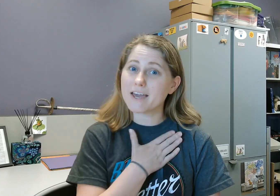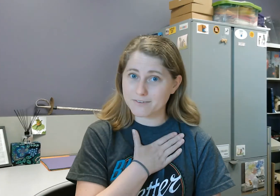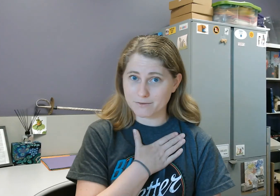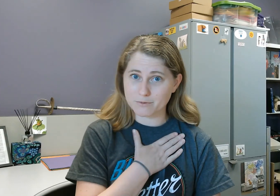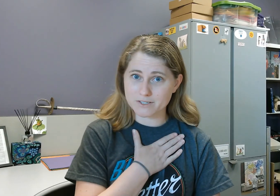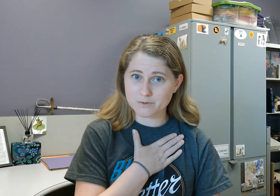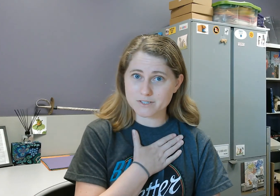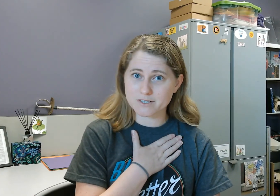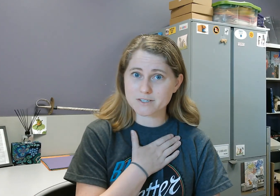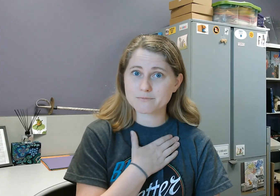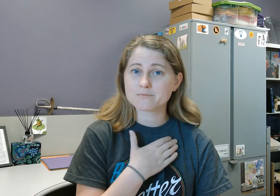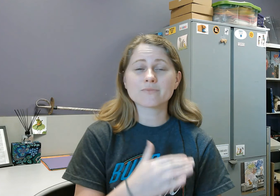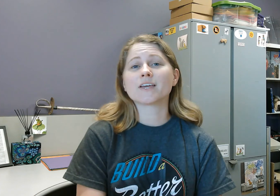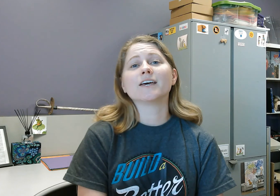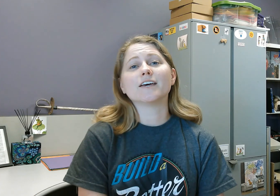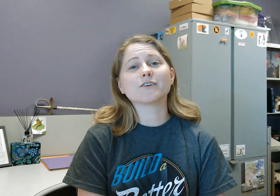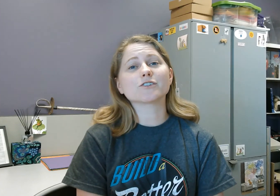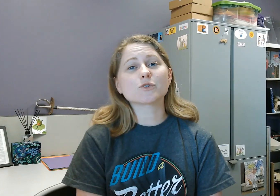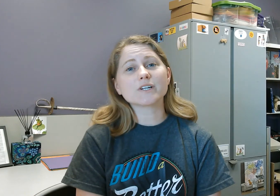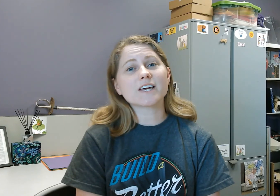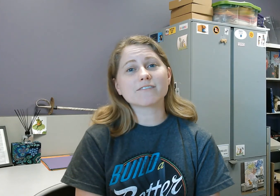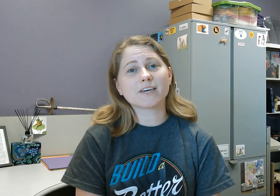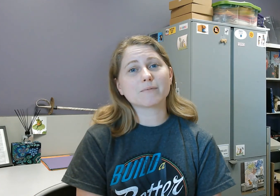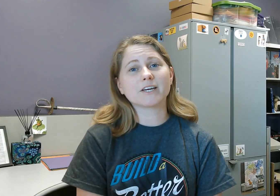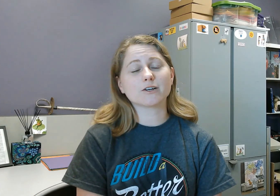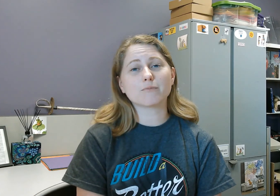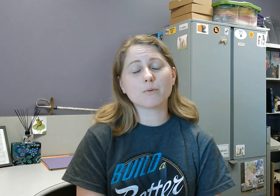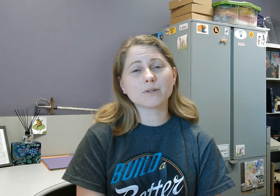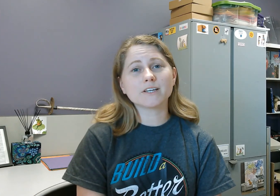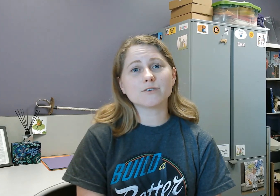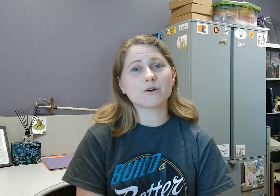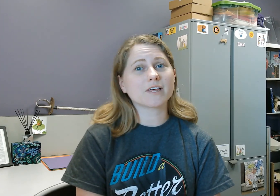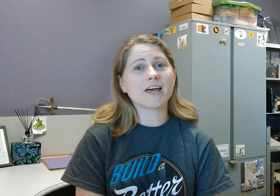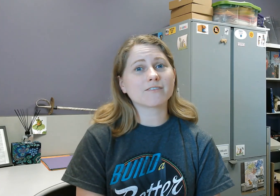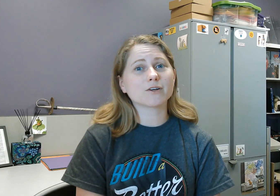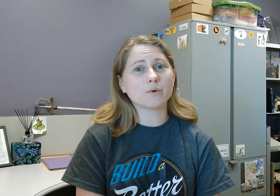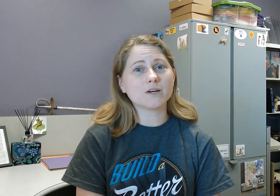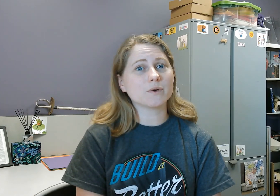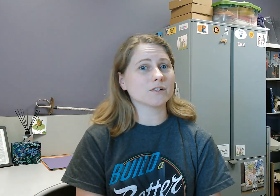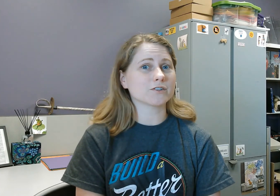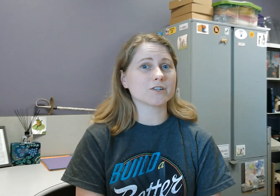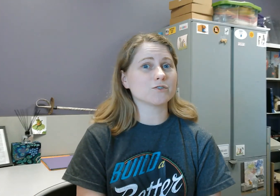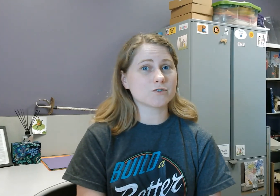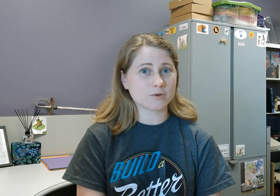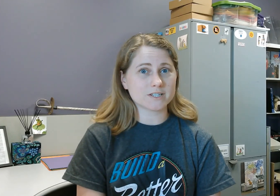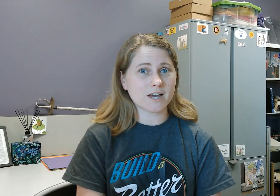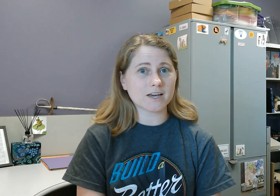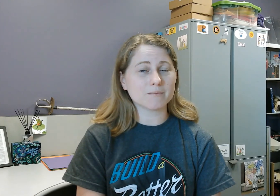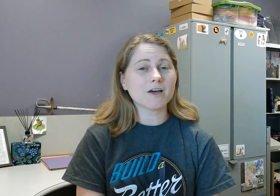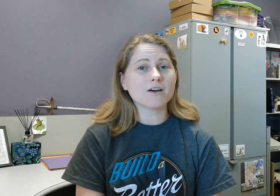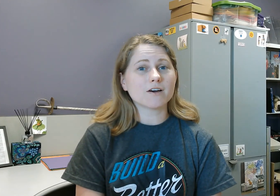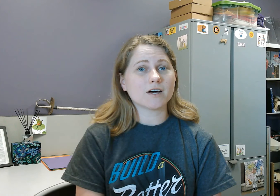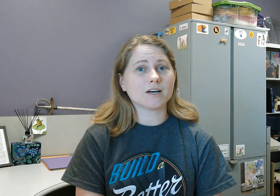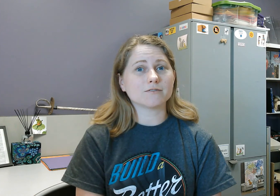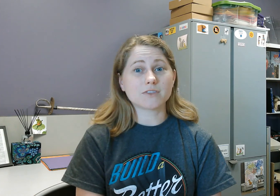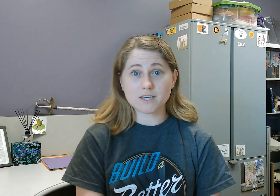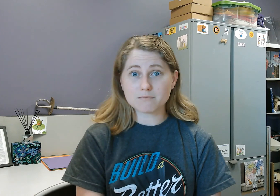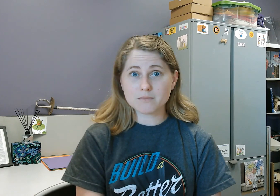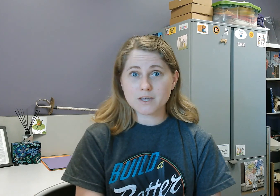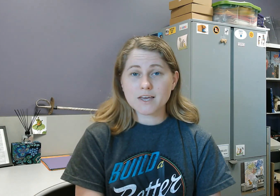favorite resources. If you're a Storytime family here in Moberly, you know that every week we learn a new Storytime theme,